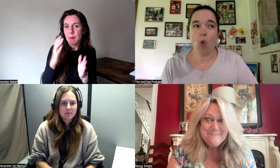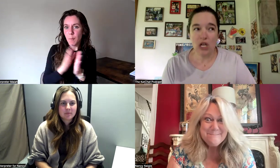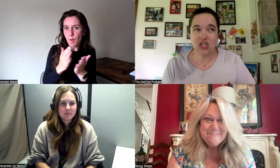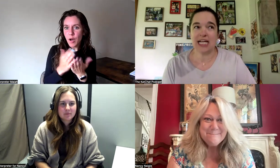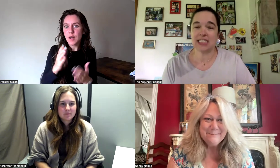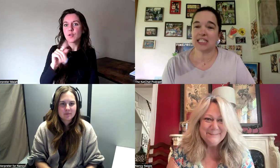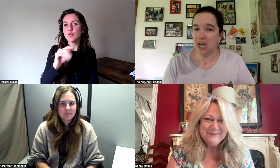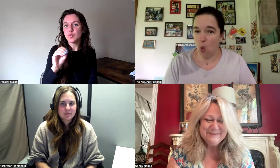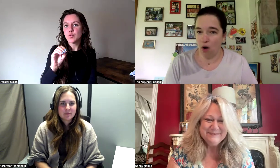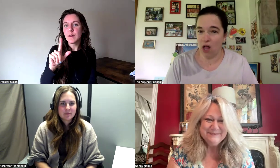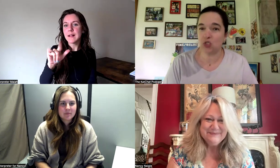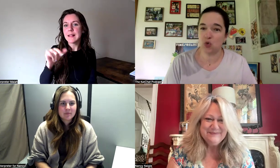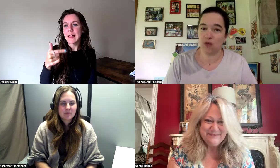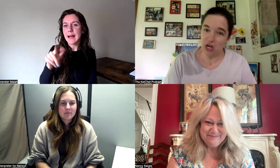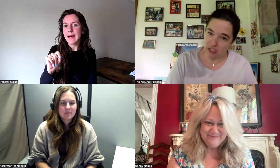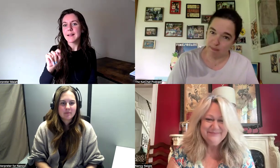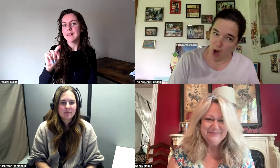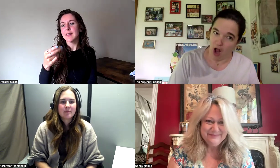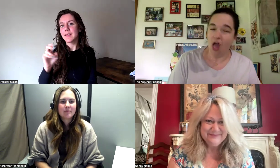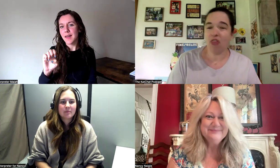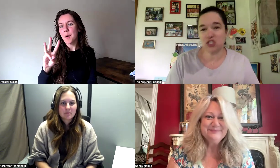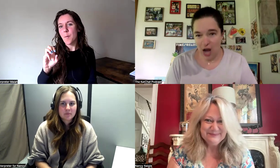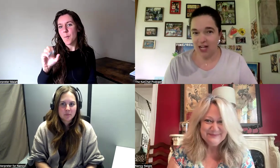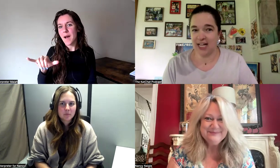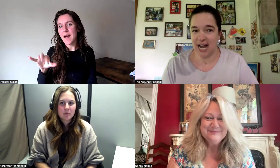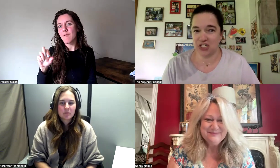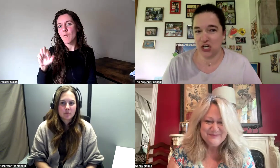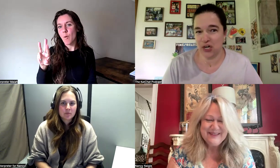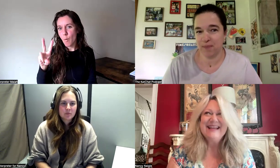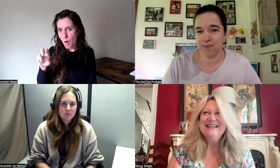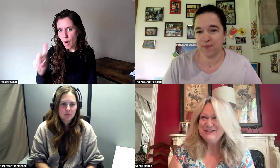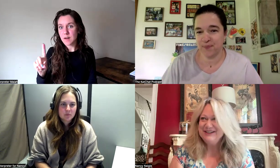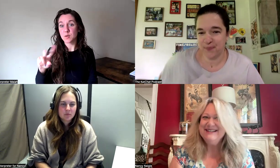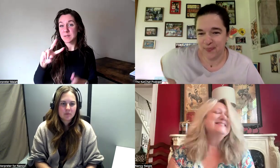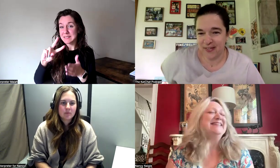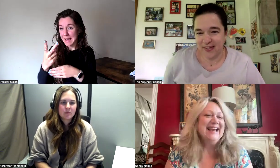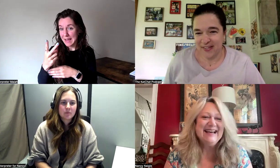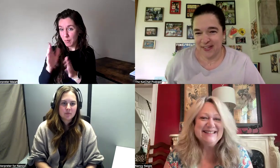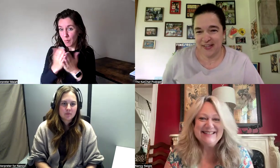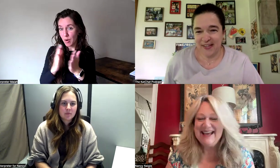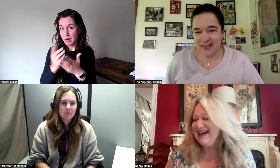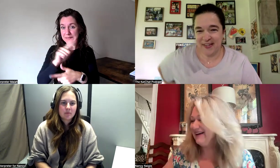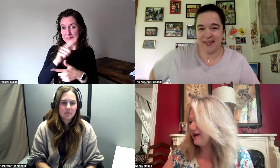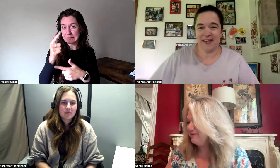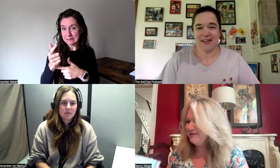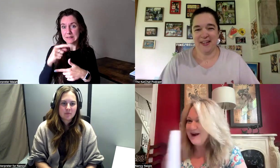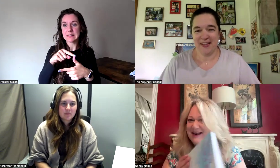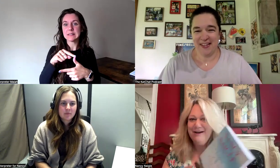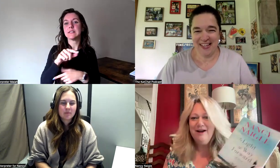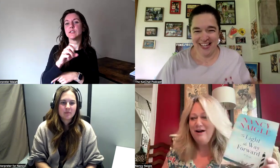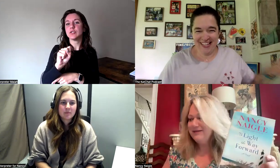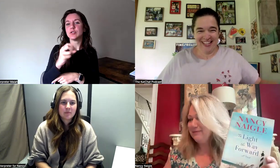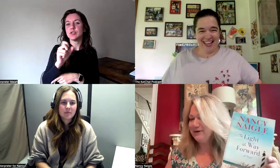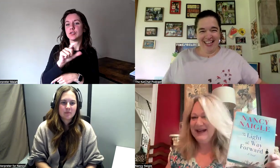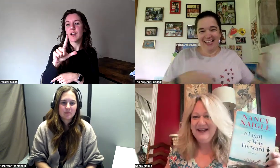Forward, which is a sequel to the first book, The Shell Collector. Sure. Yes, yeah. Got them both right